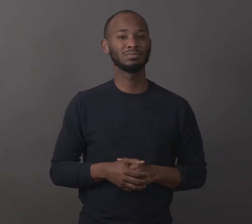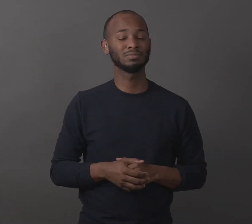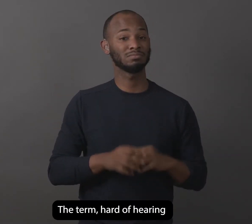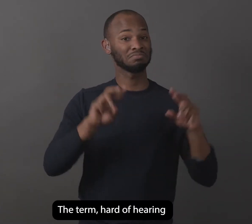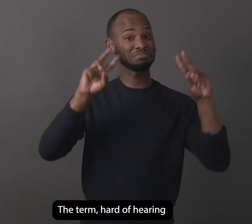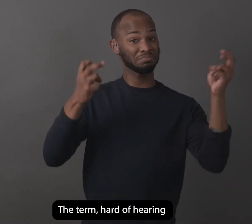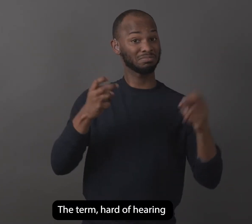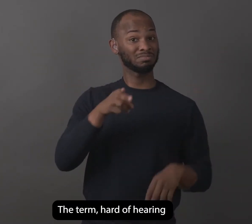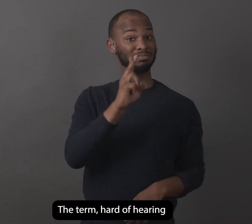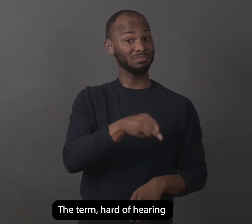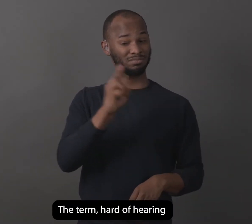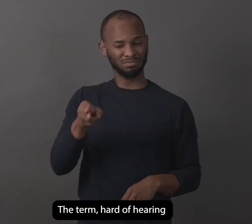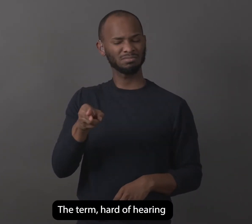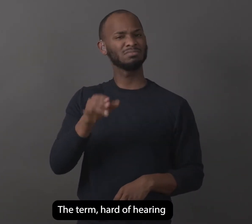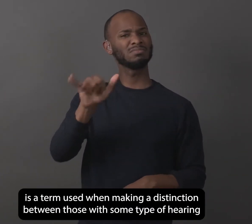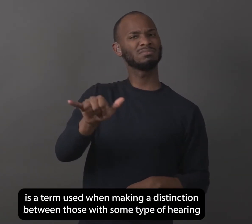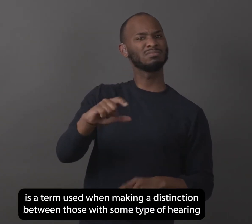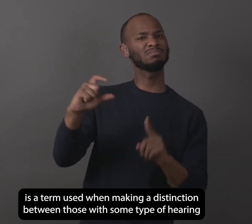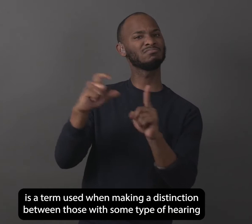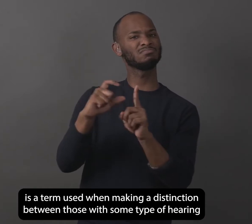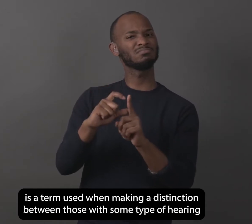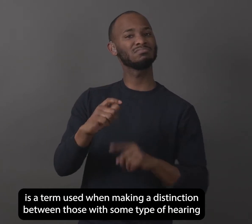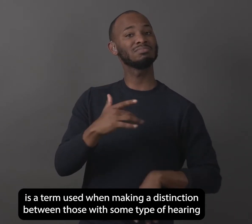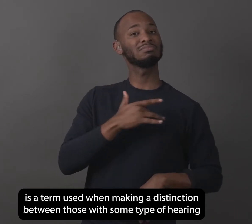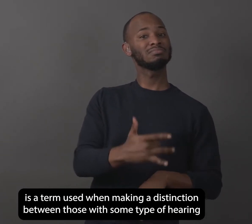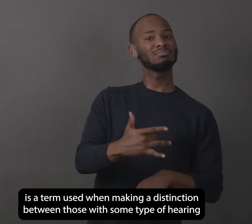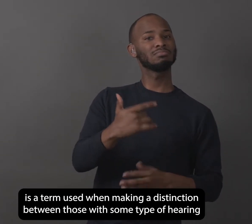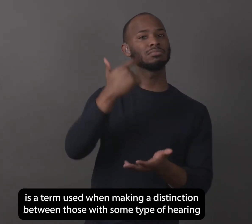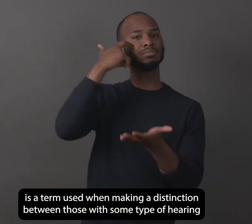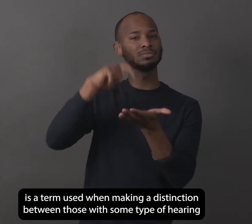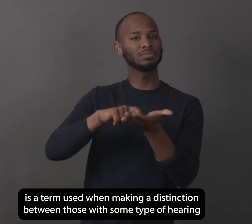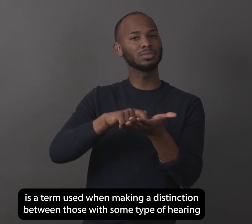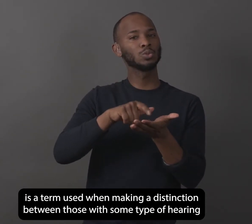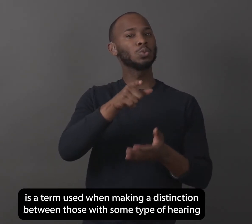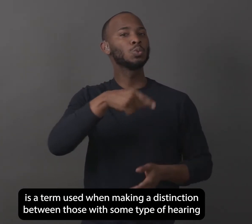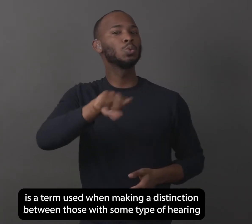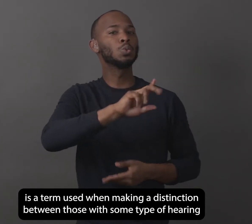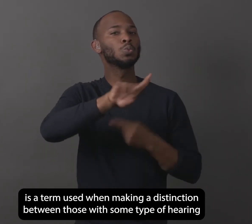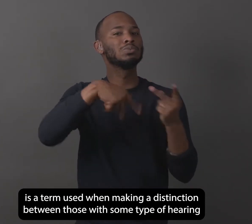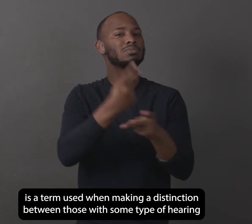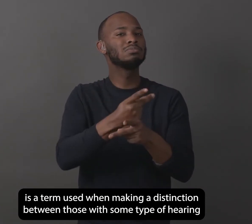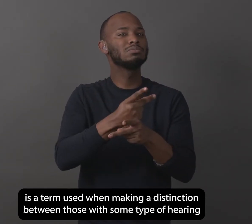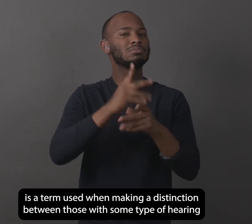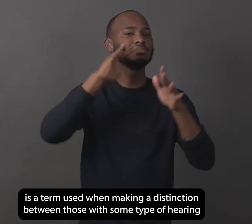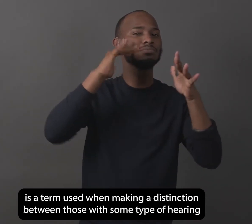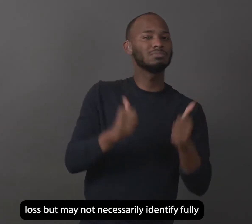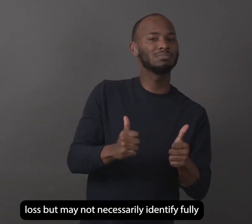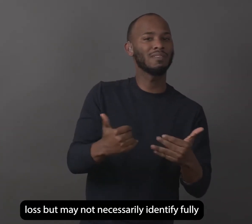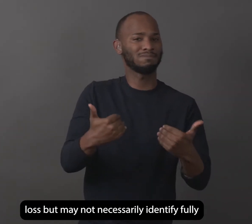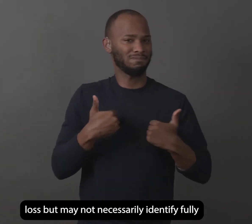The term hard of hearing is a term used when making a distinction between those with some type of hearing loss,